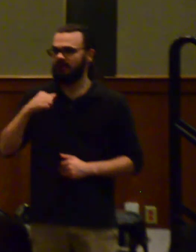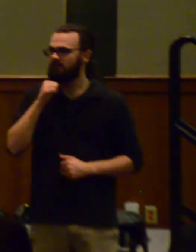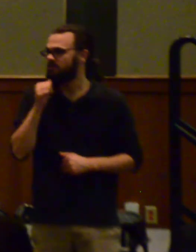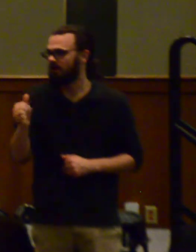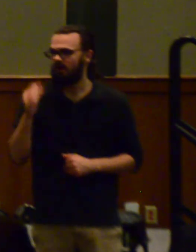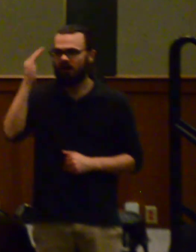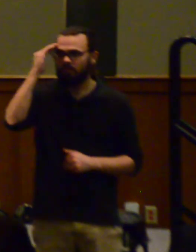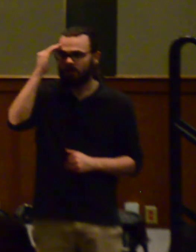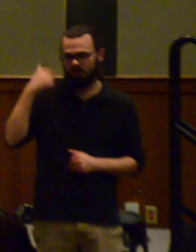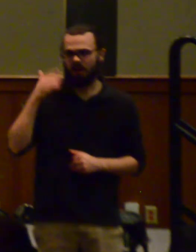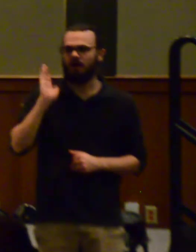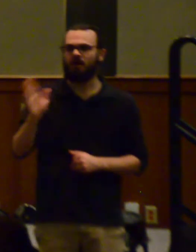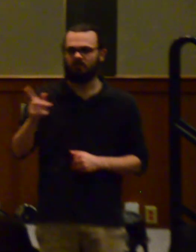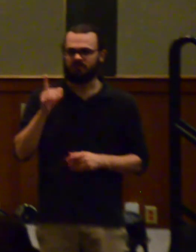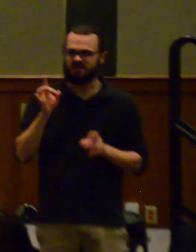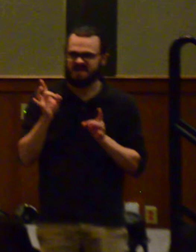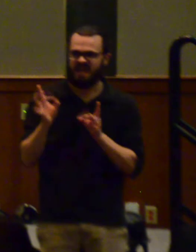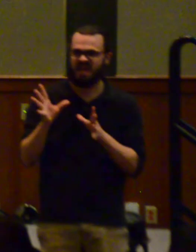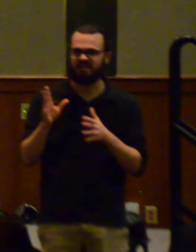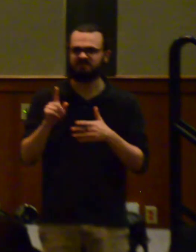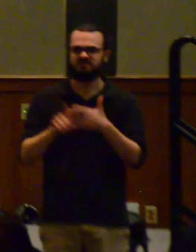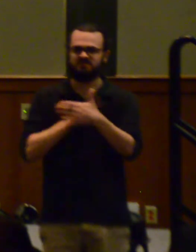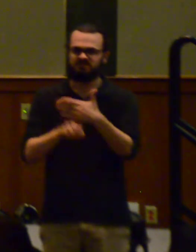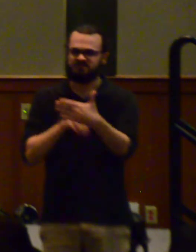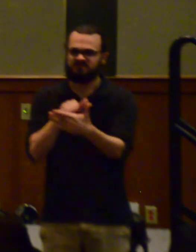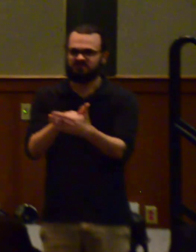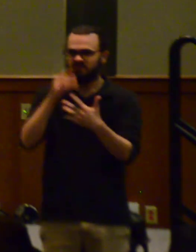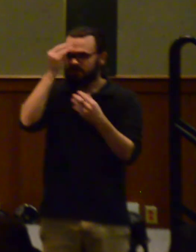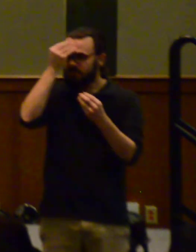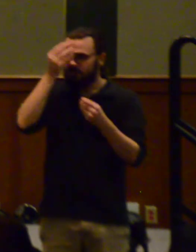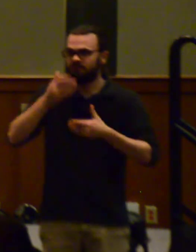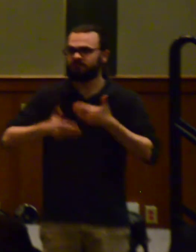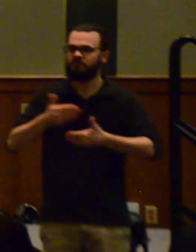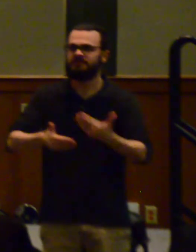hateful, discriminatory thought process every single time.